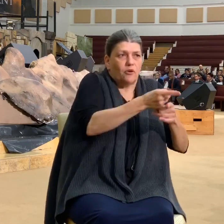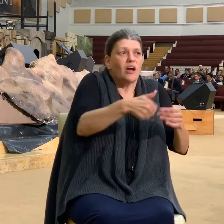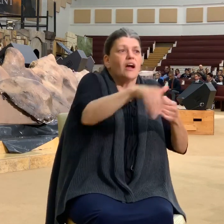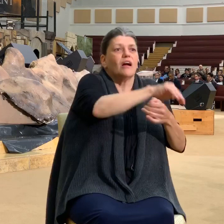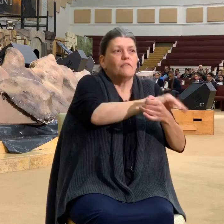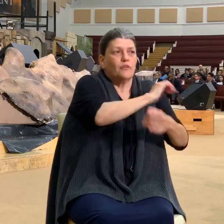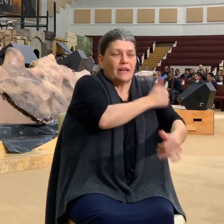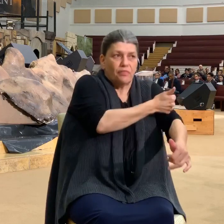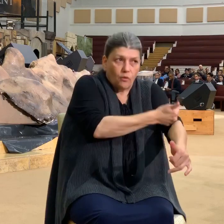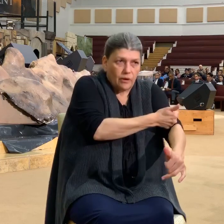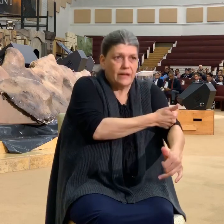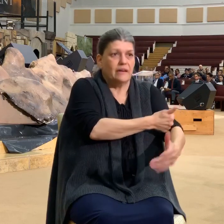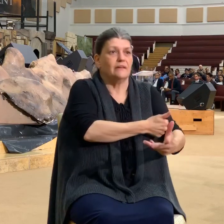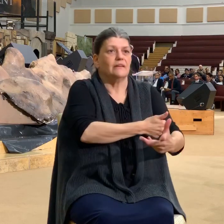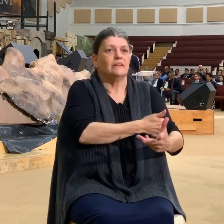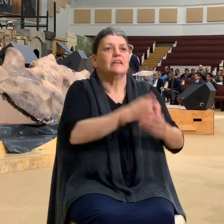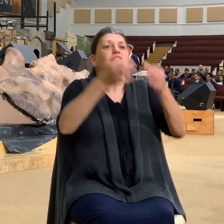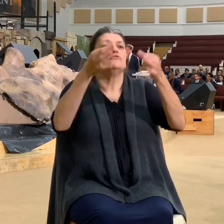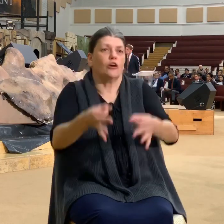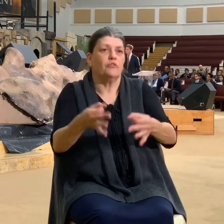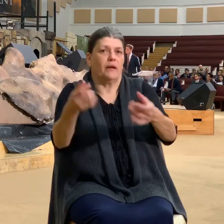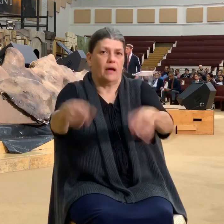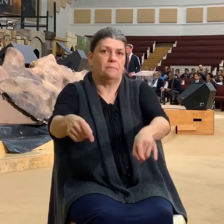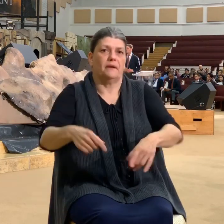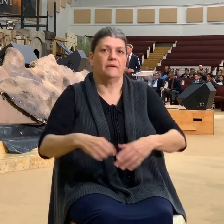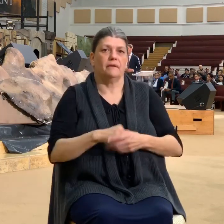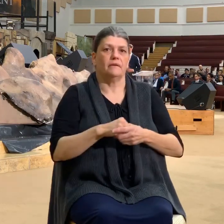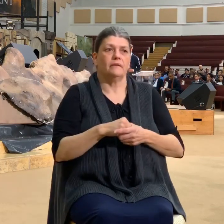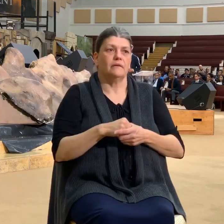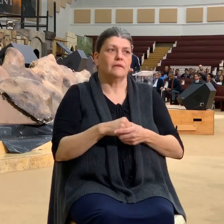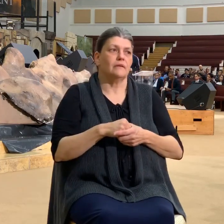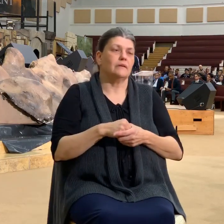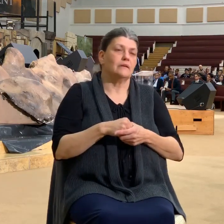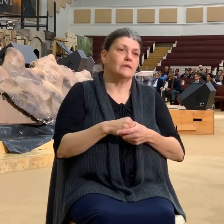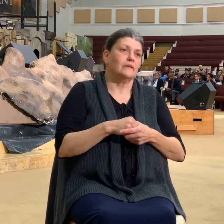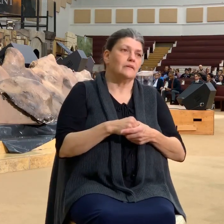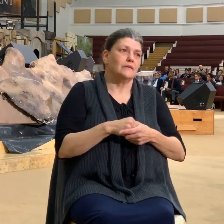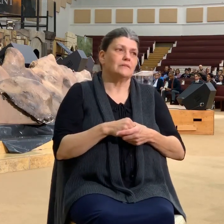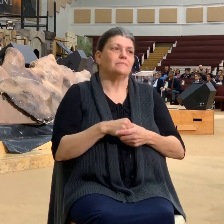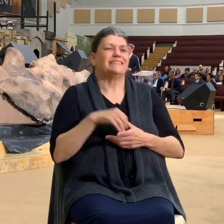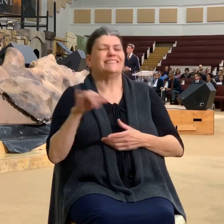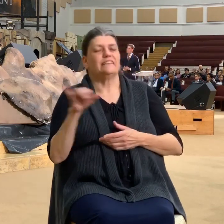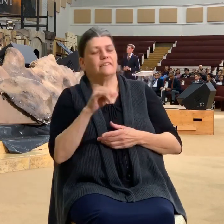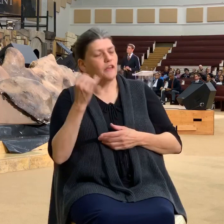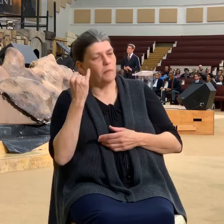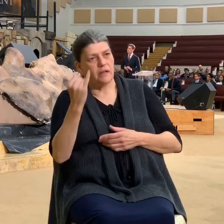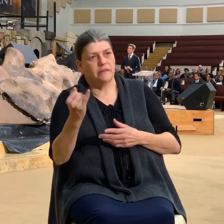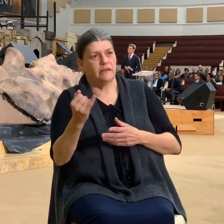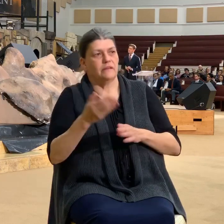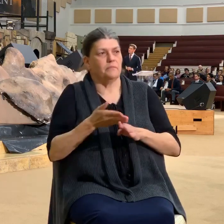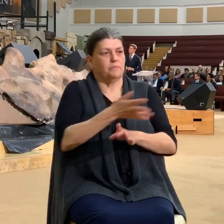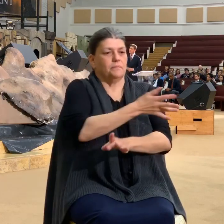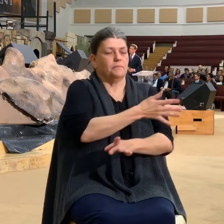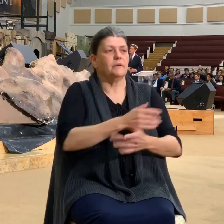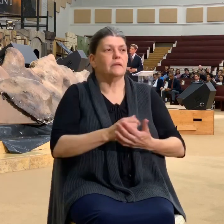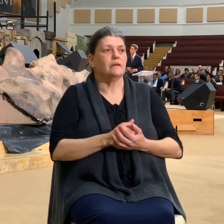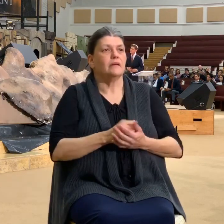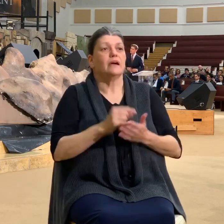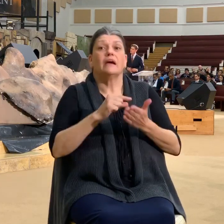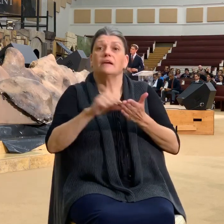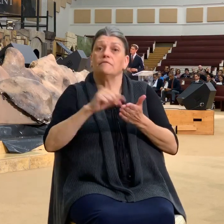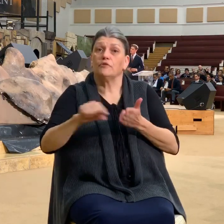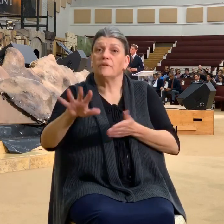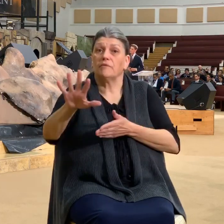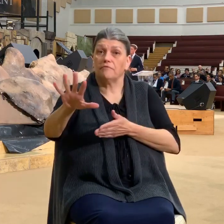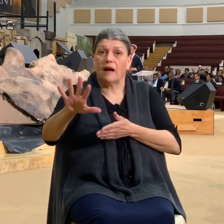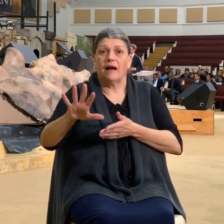judgment that would come. And so this passage of Scripture is in line with that same idea. And verse number 5 of 1 Corinthians